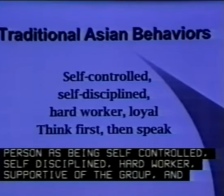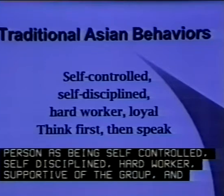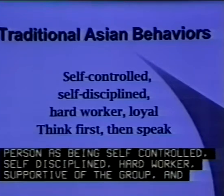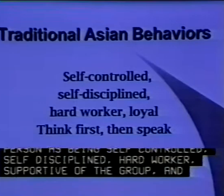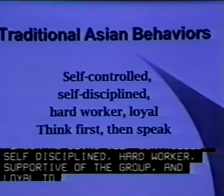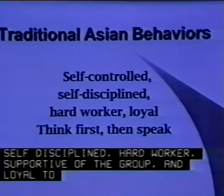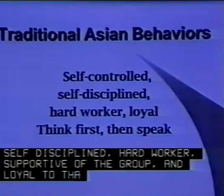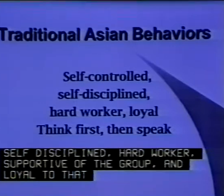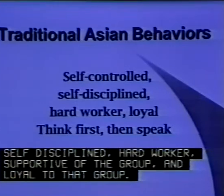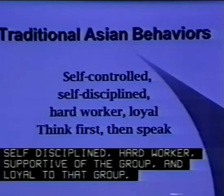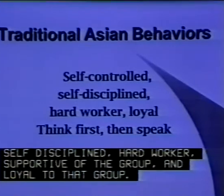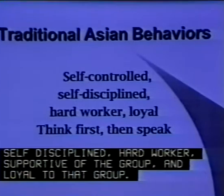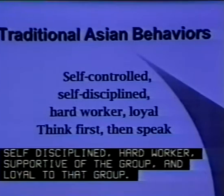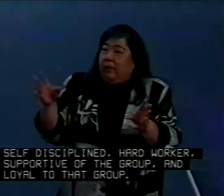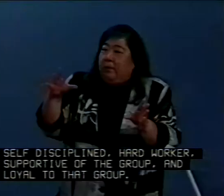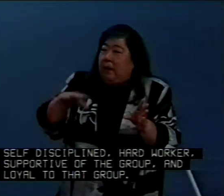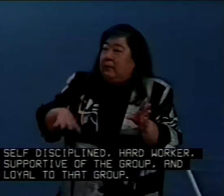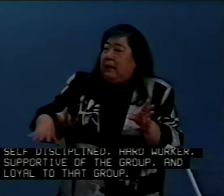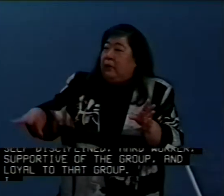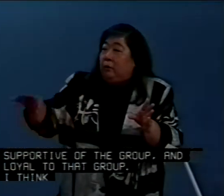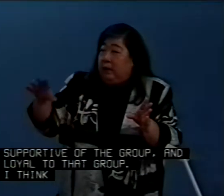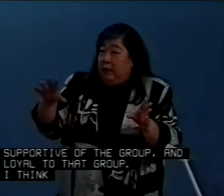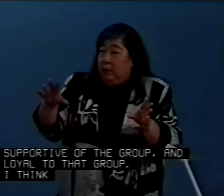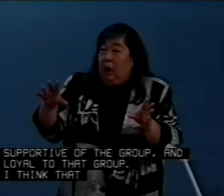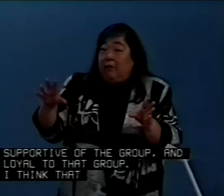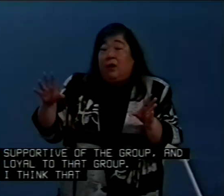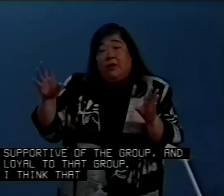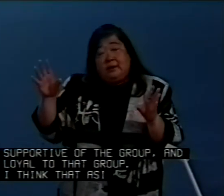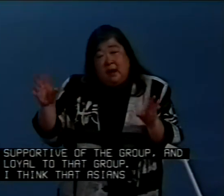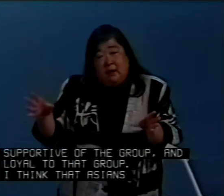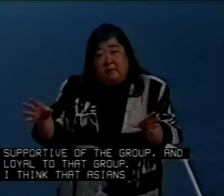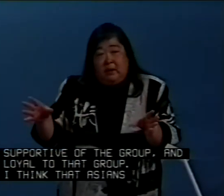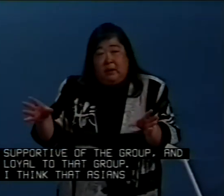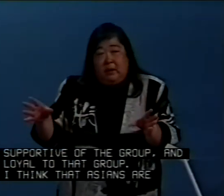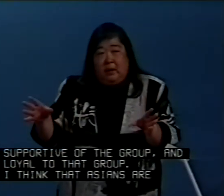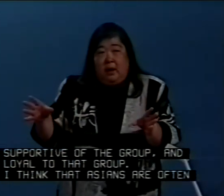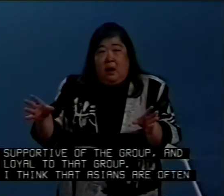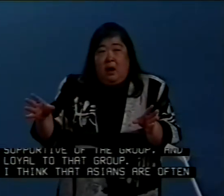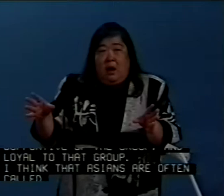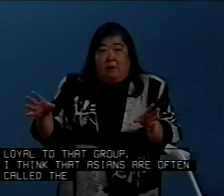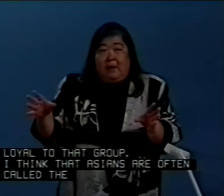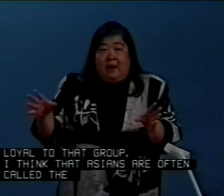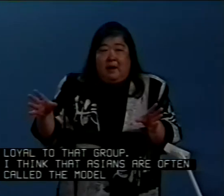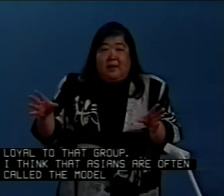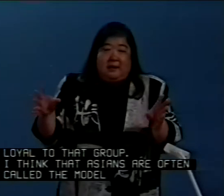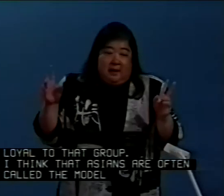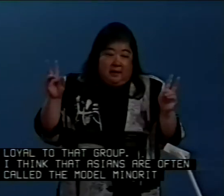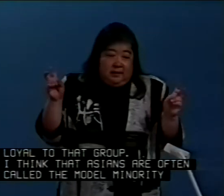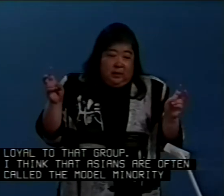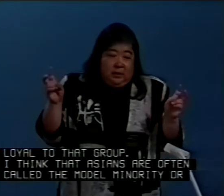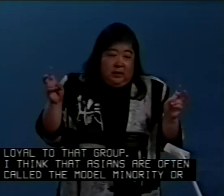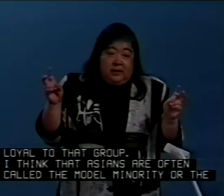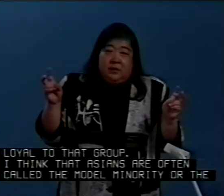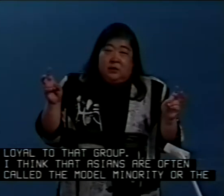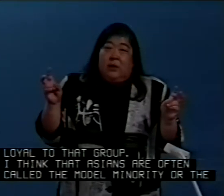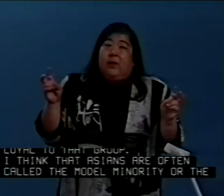that Asians are often called the model minority. We're often called the silent minority because the tendency with us is to